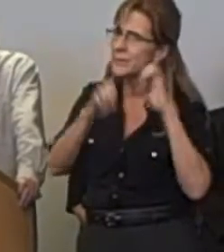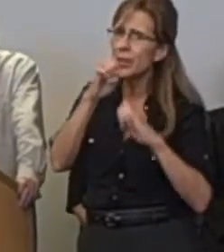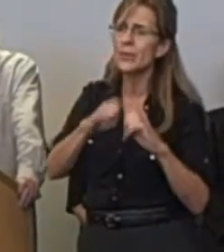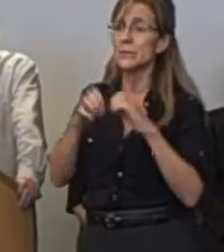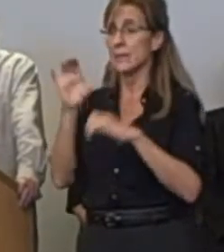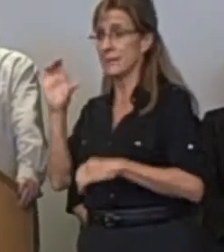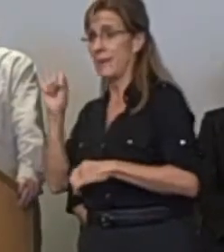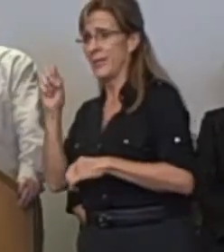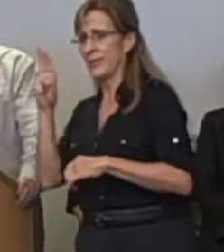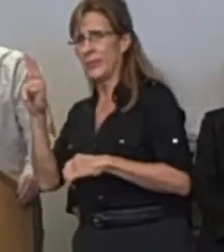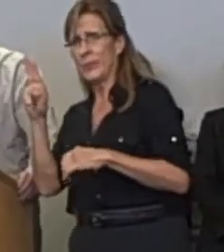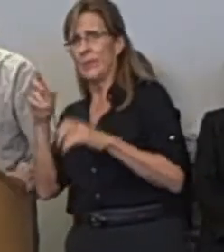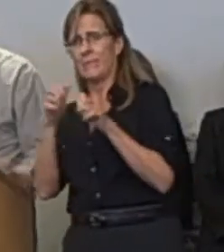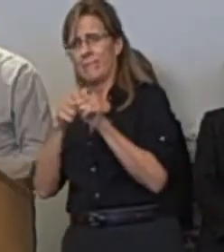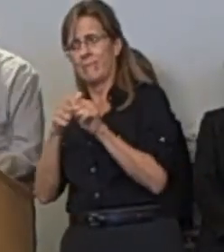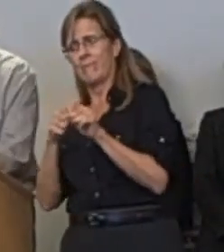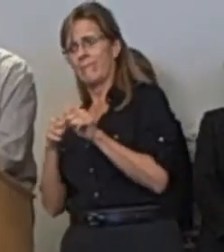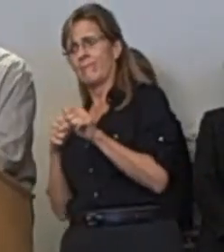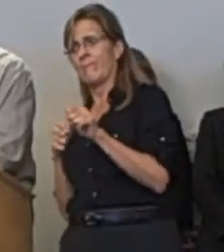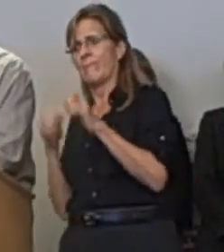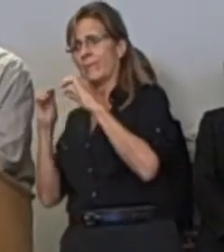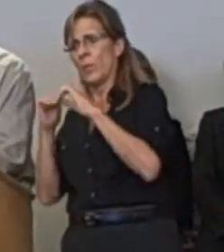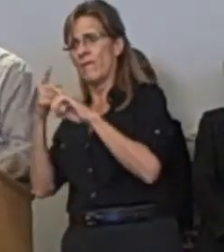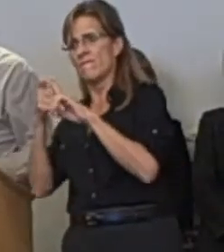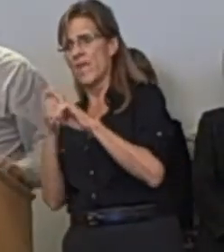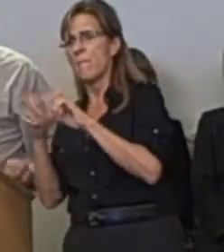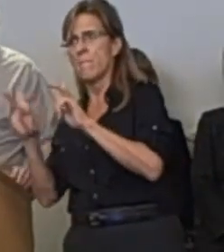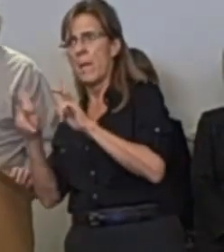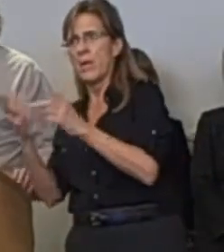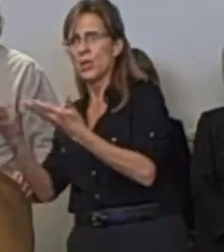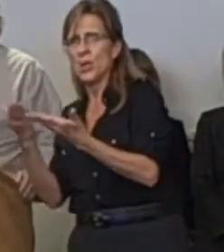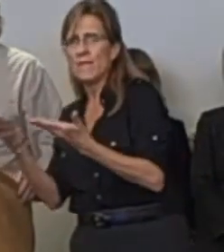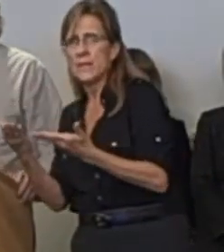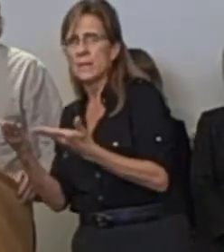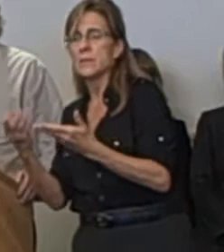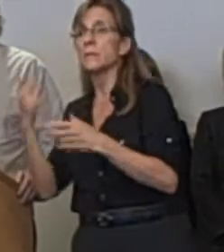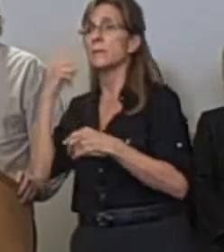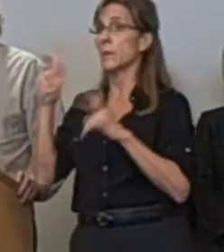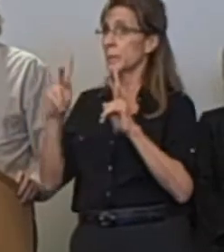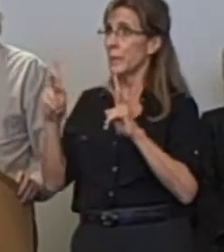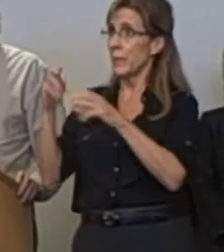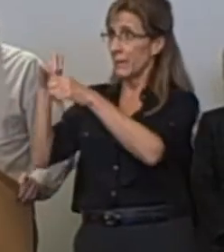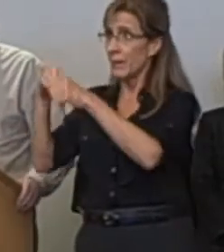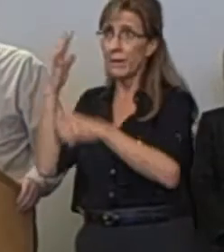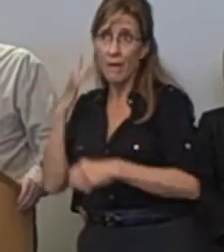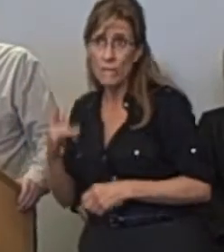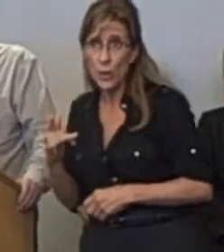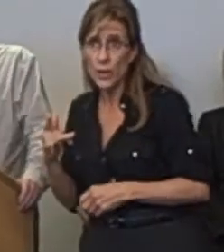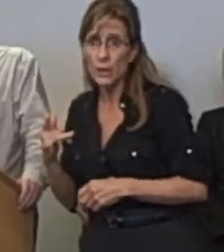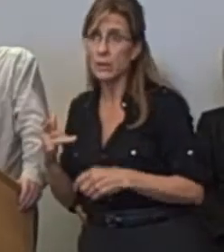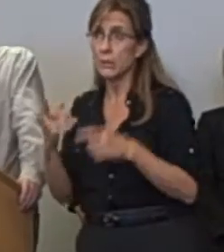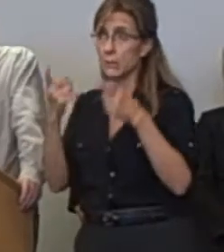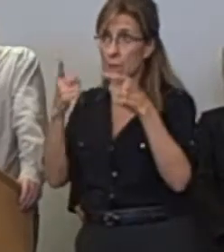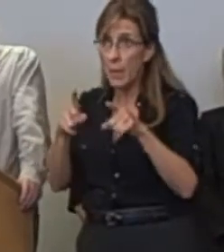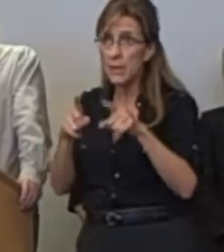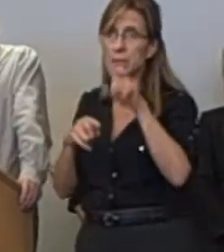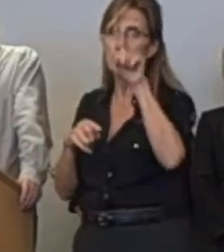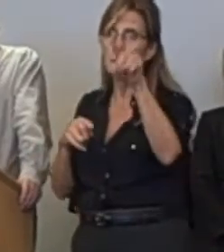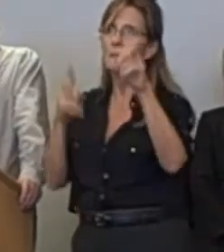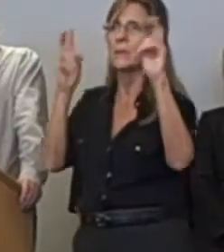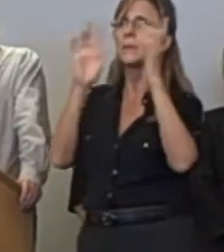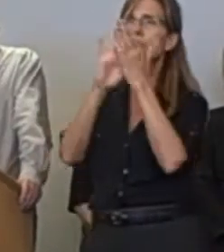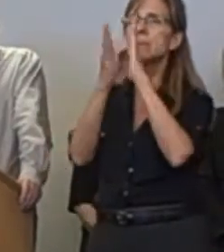away from the public service for the people of California and into a for-profit